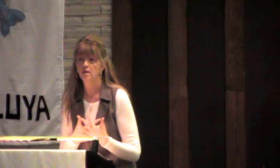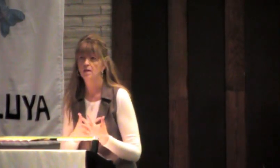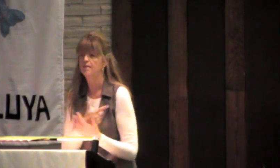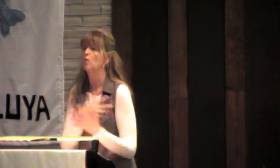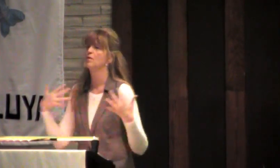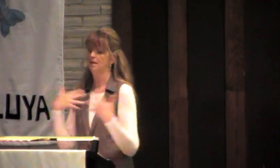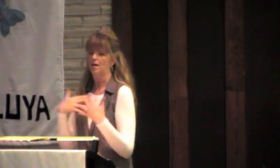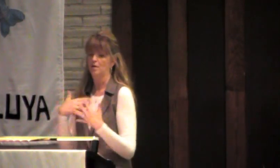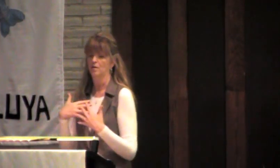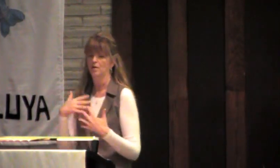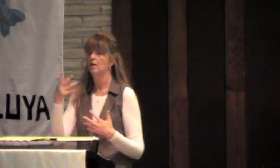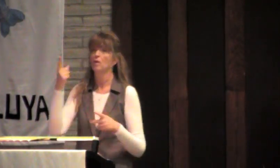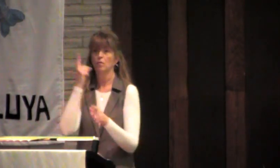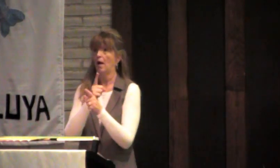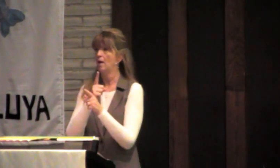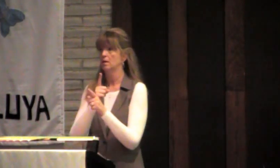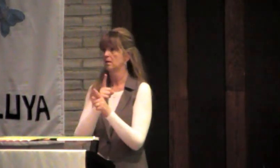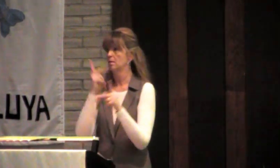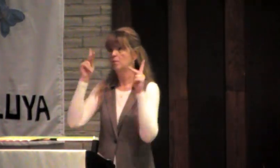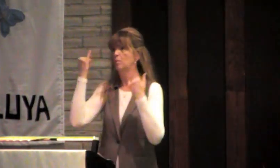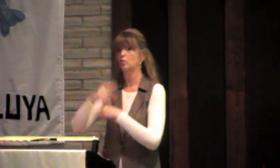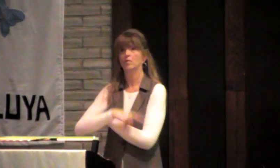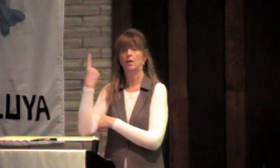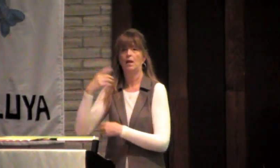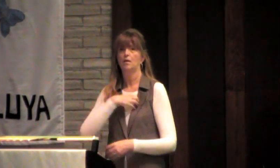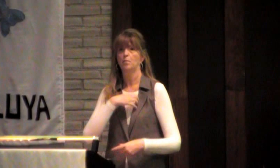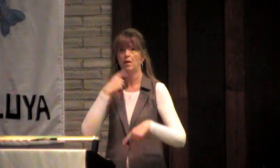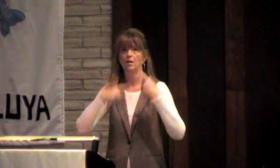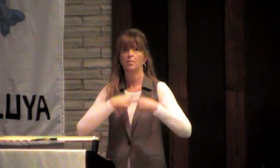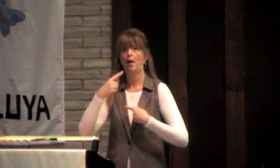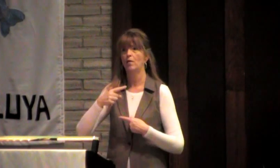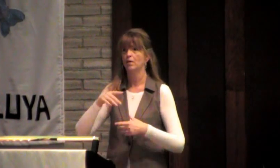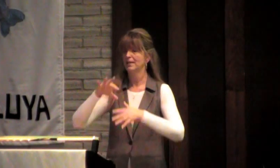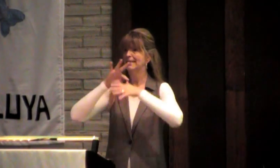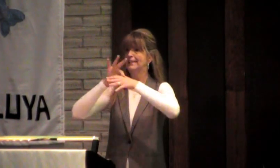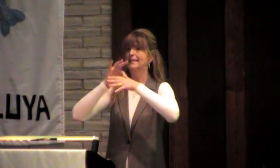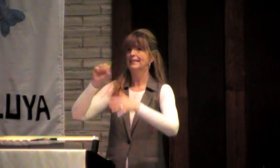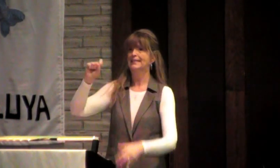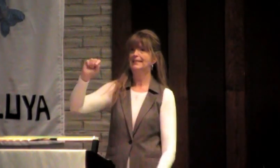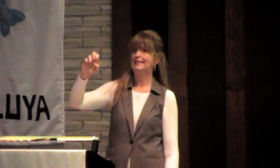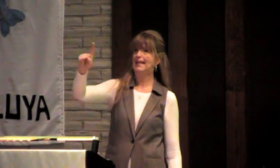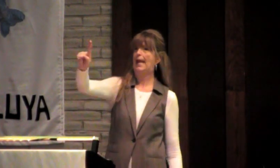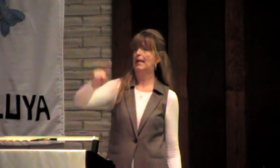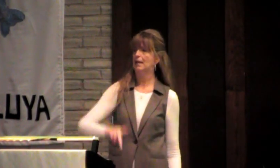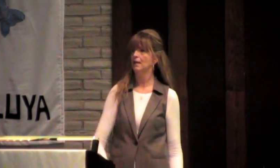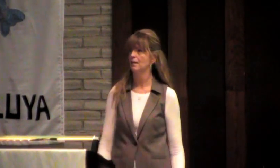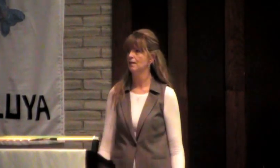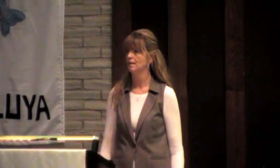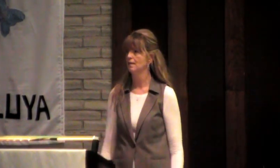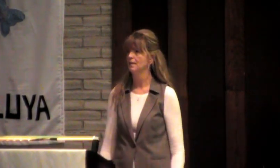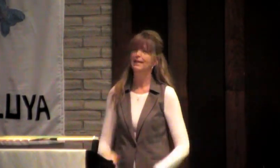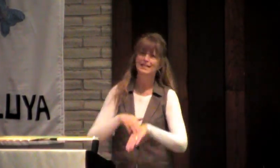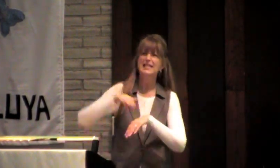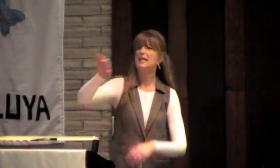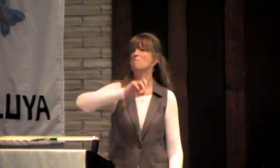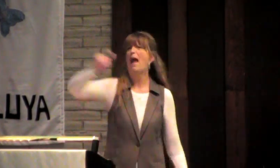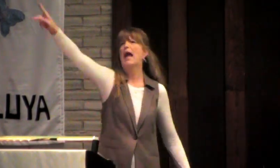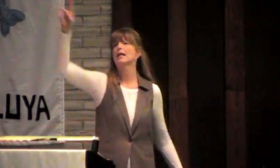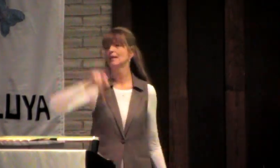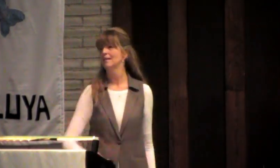really was they were scared, right? I mean, people today complain about steak. Send